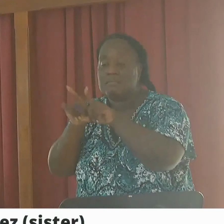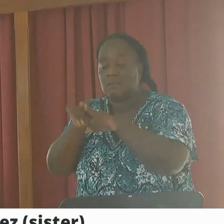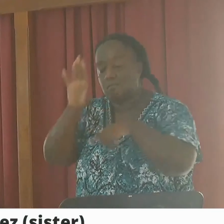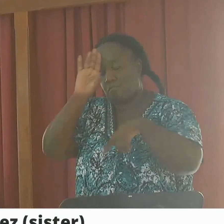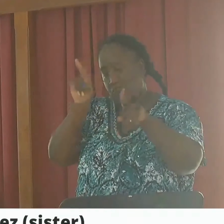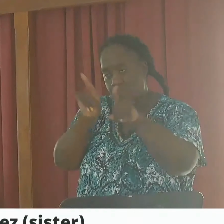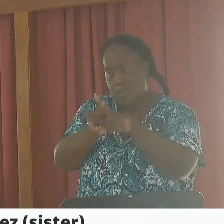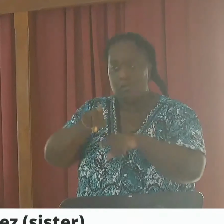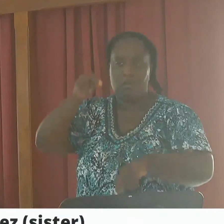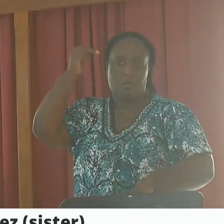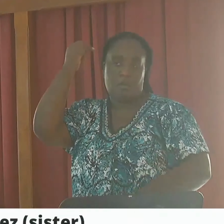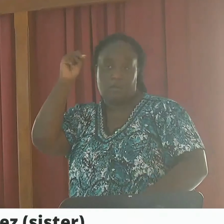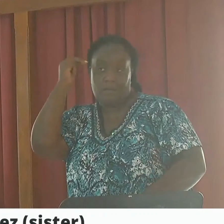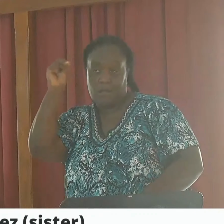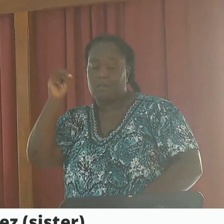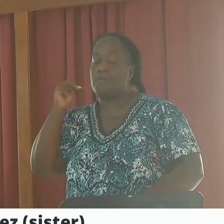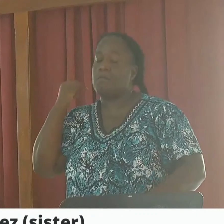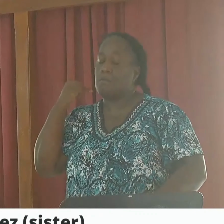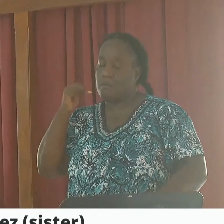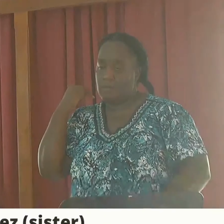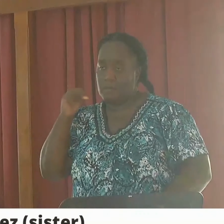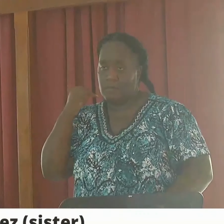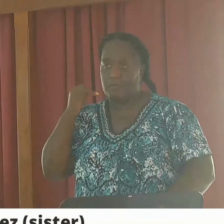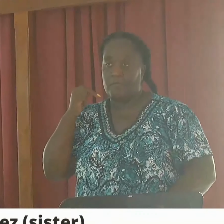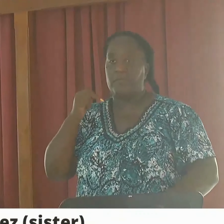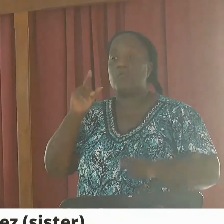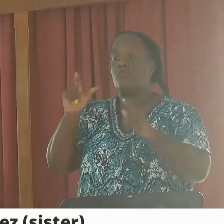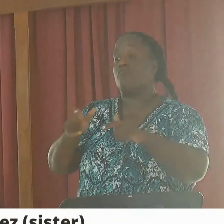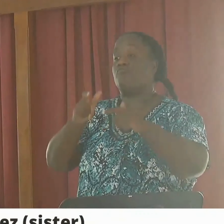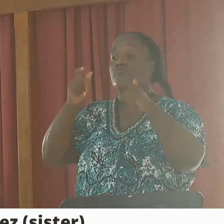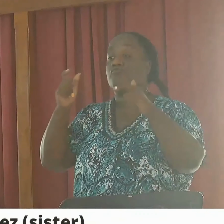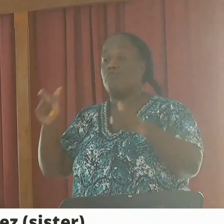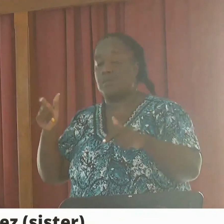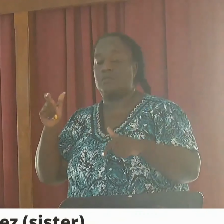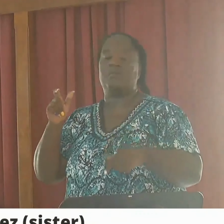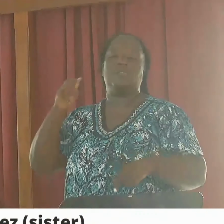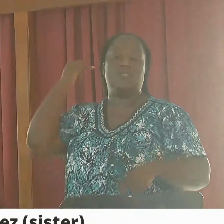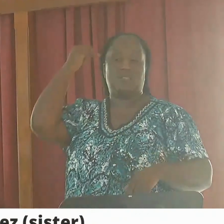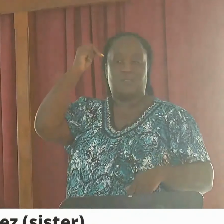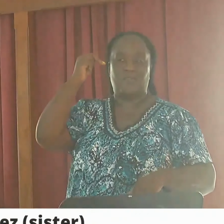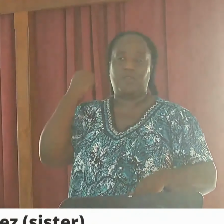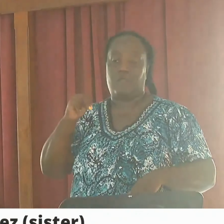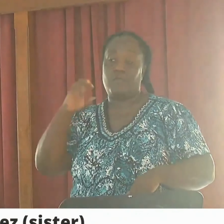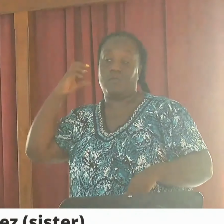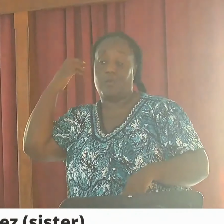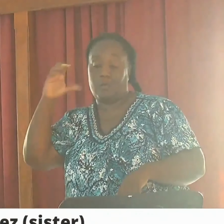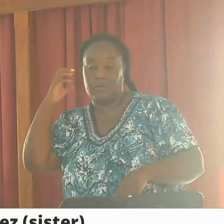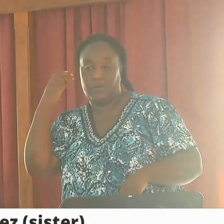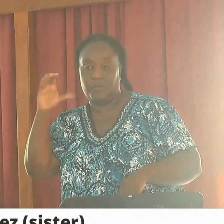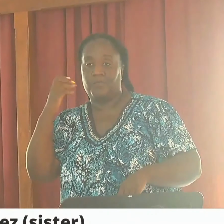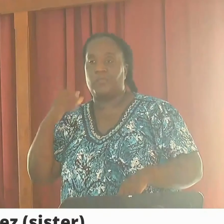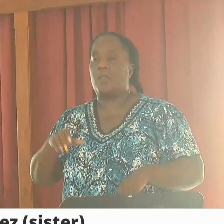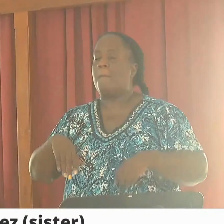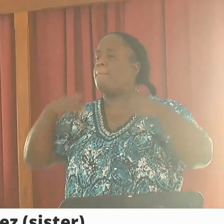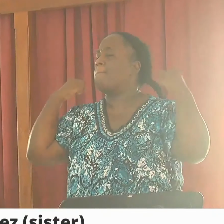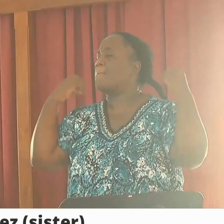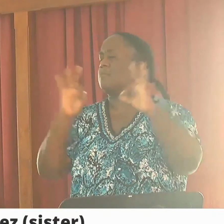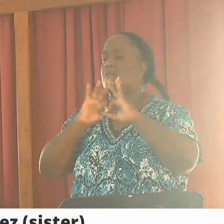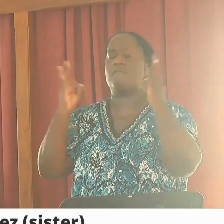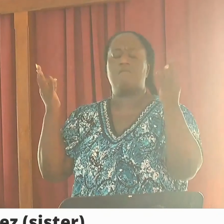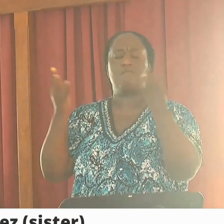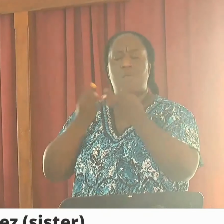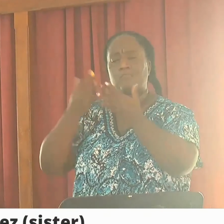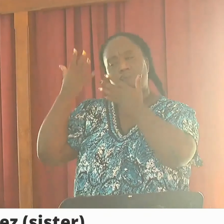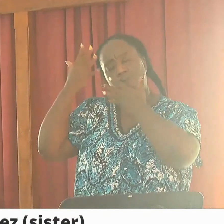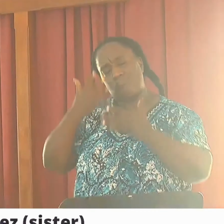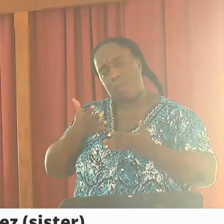brothers, nephews, nieces, great-nephews and great-nieces, cousins, numerous family members,